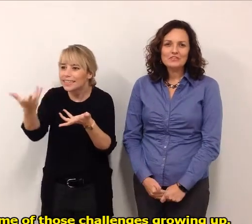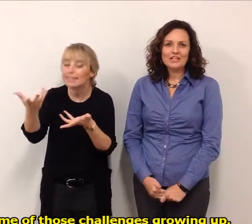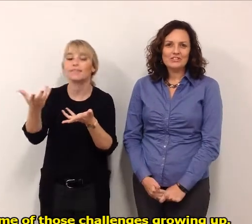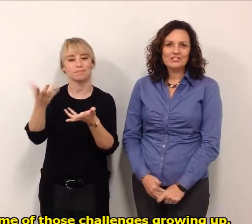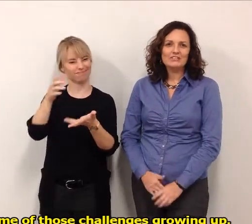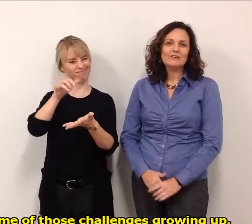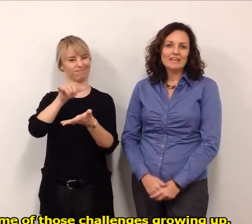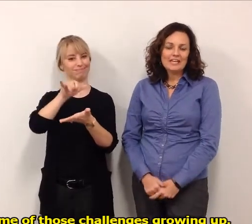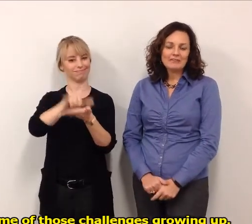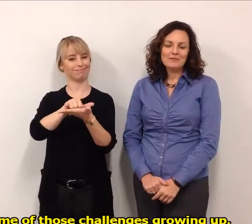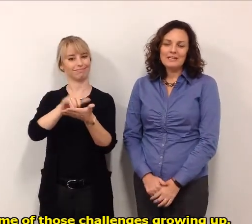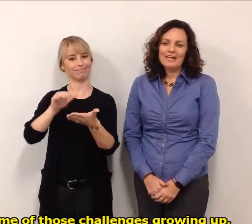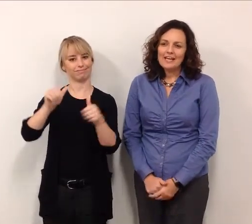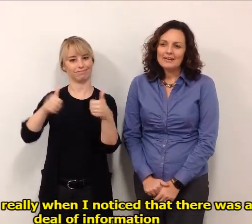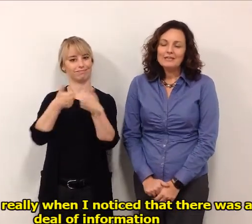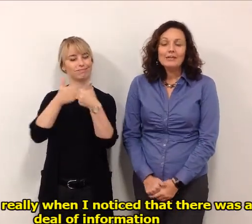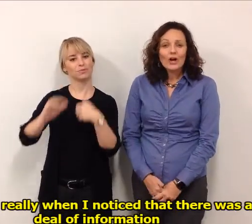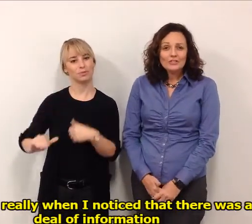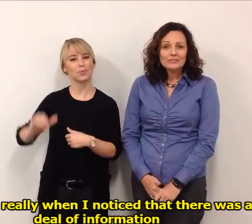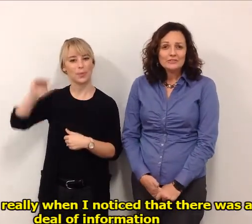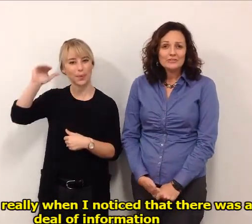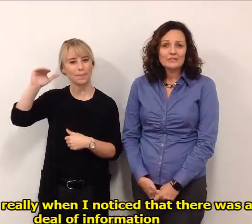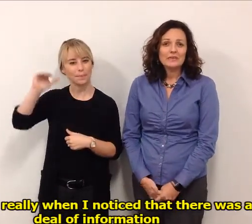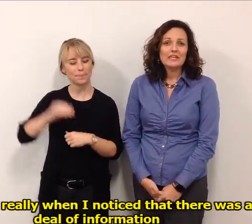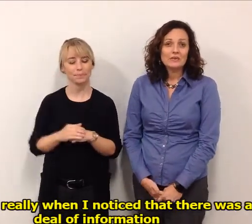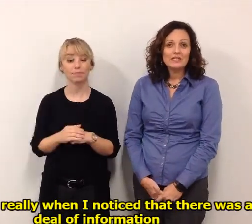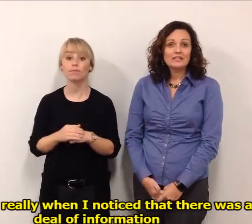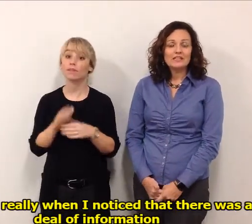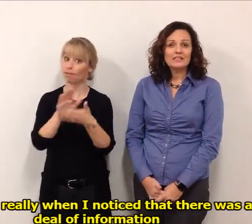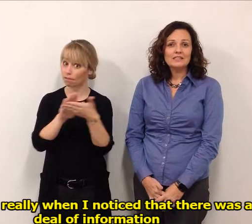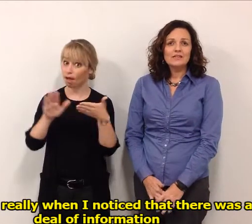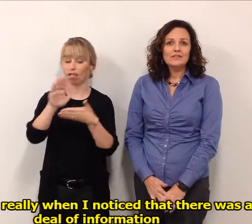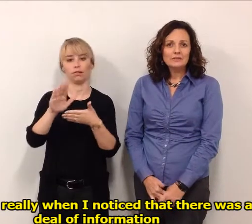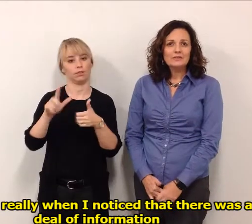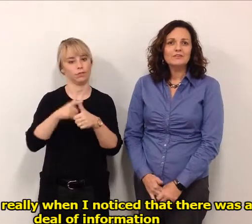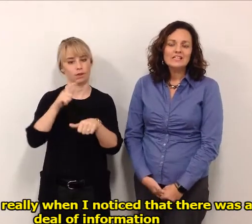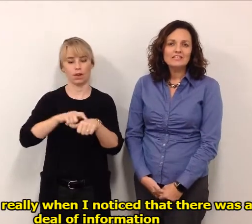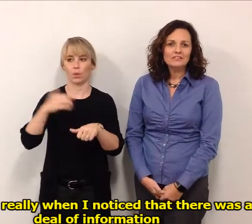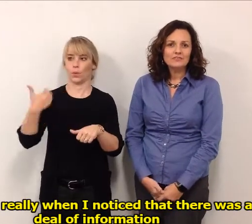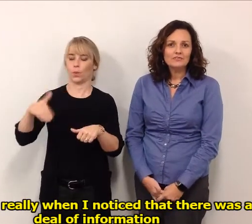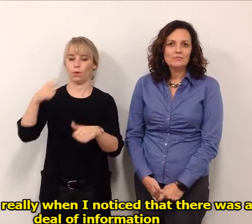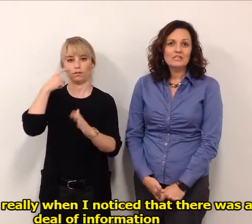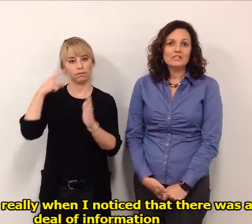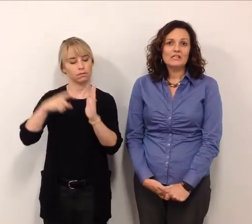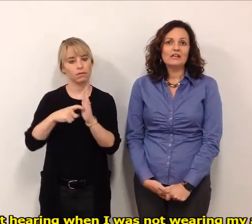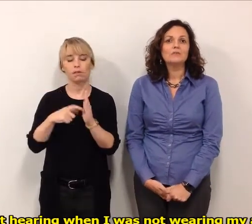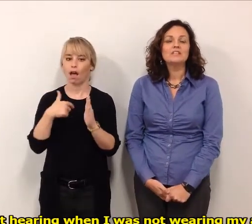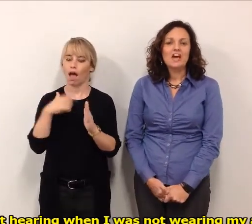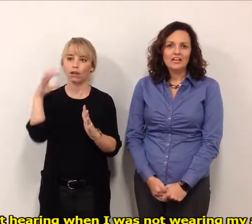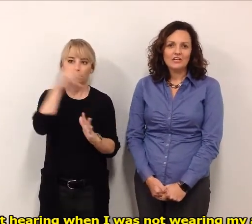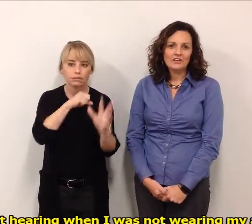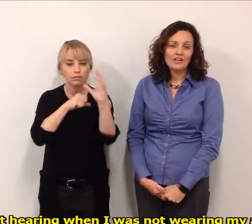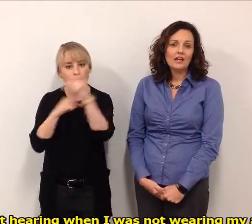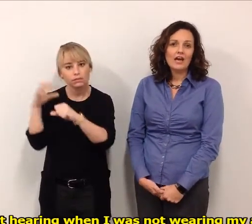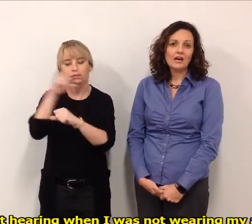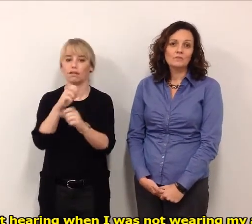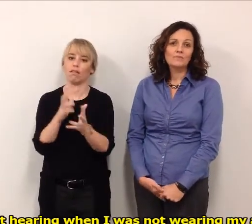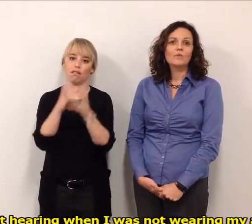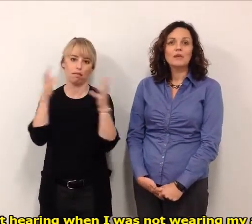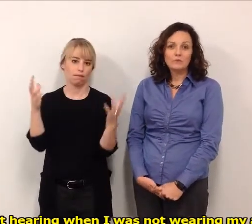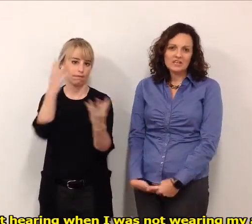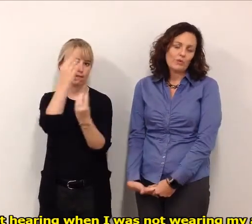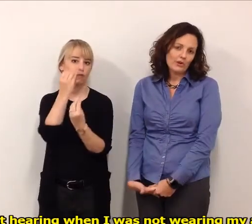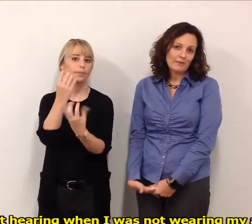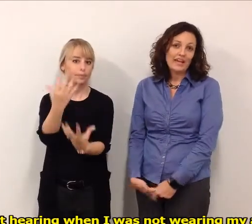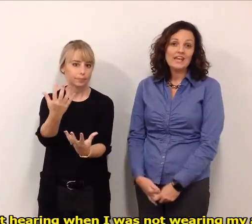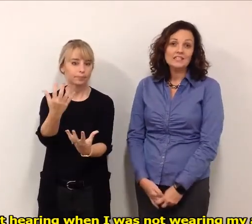of those challenges growing up in college was really when I noticed that there was a great deal of information that I was not hearing